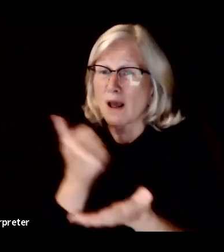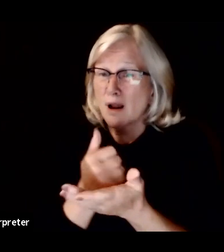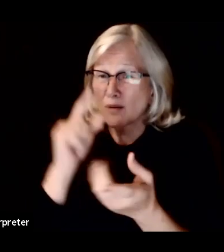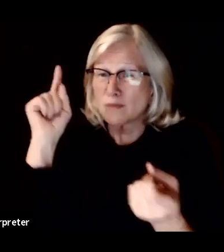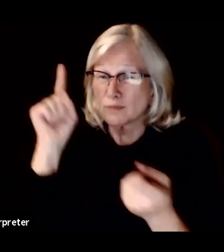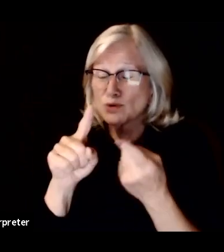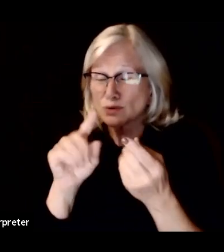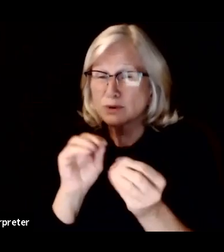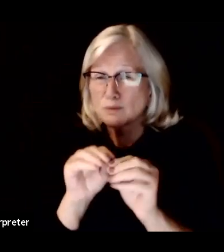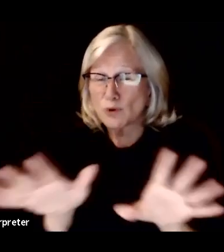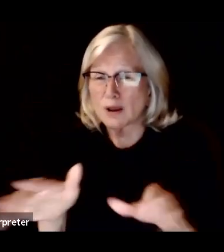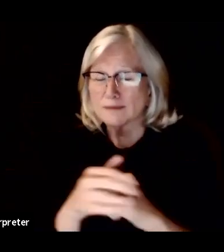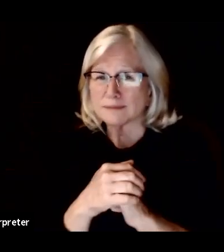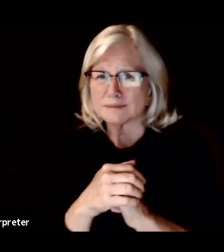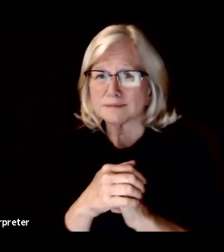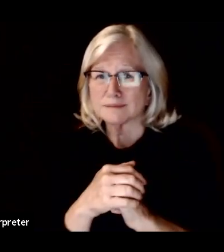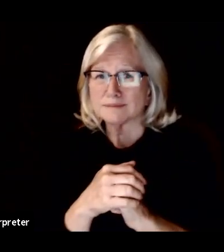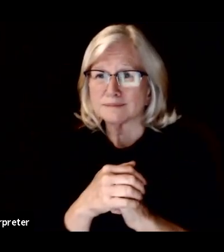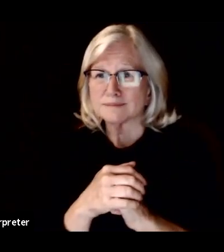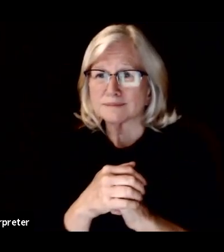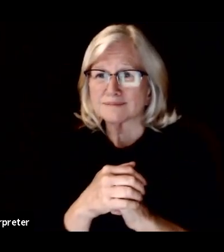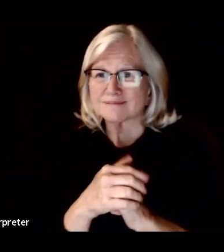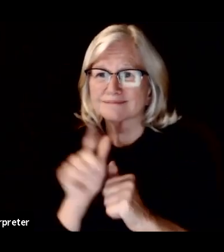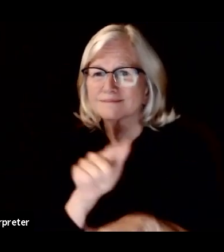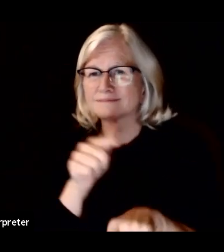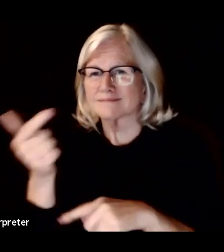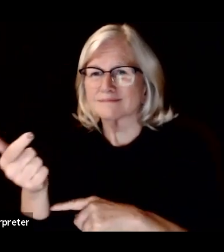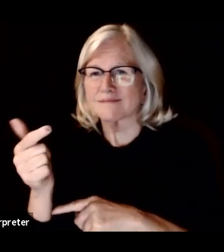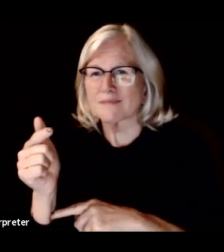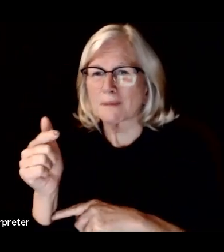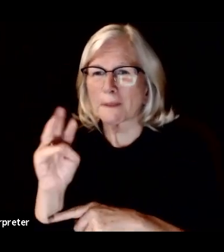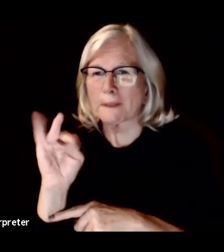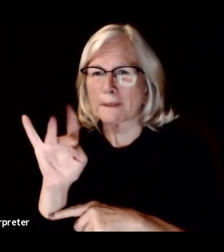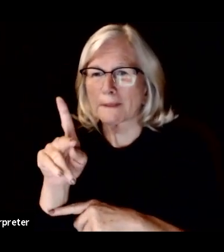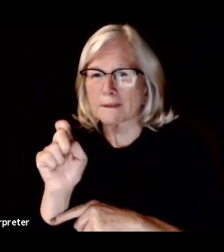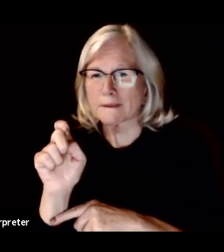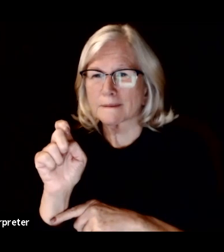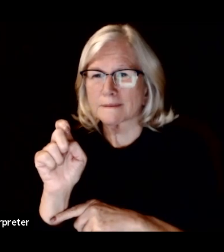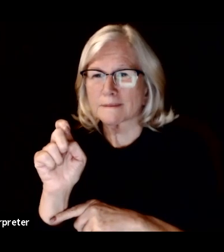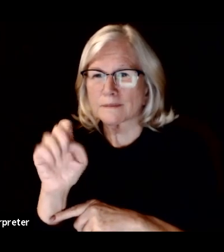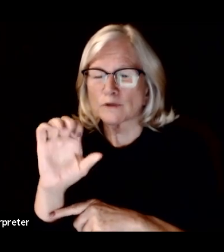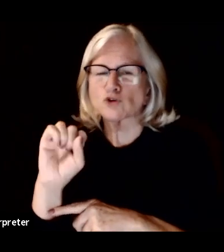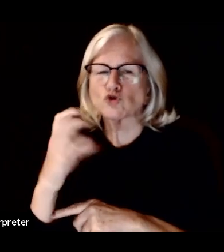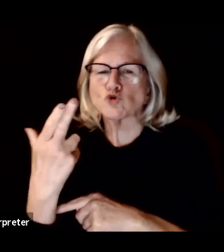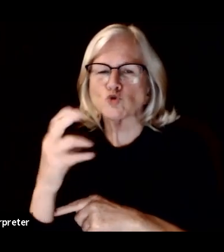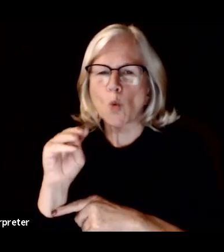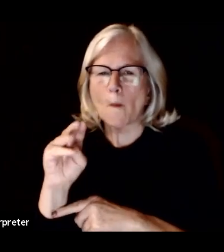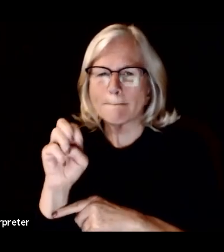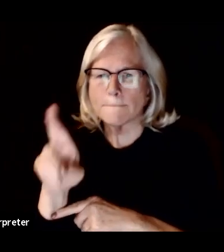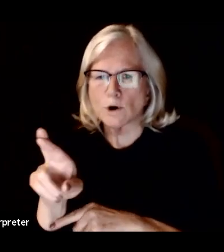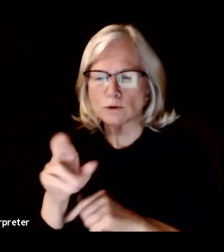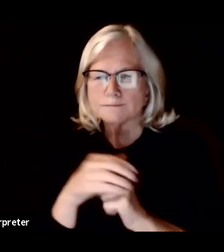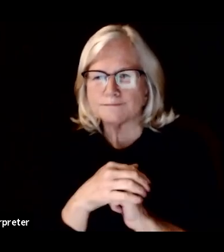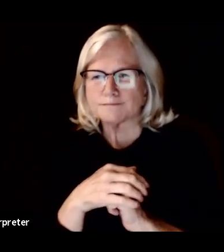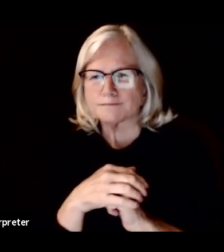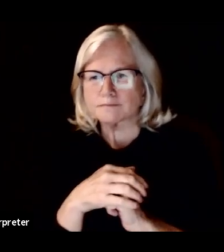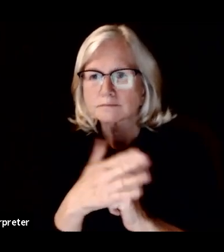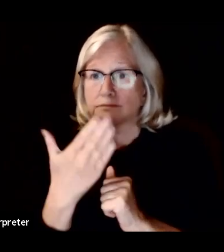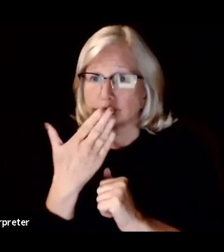call back to Mike Schomer. Thank you, Dr. Linfield. Operator, we are ready to take questions. Thank